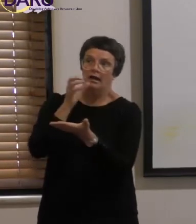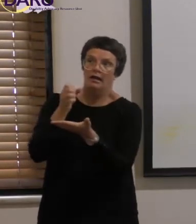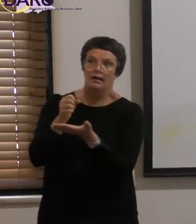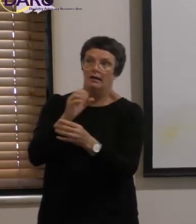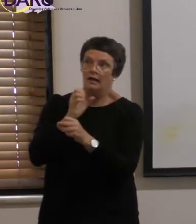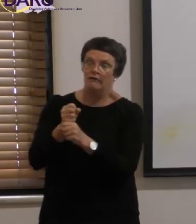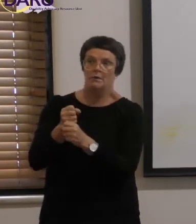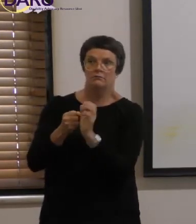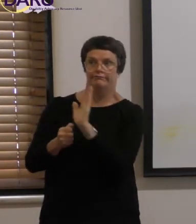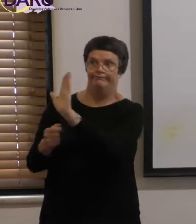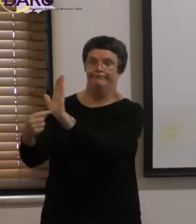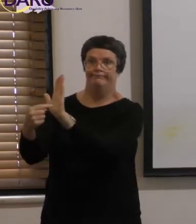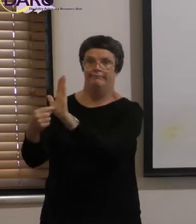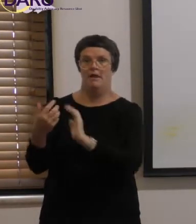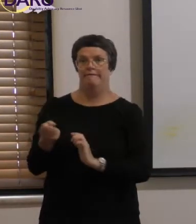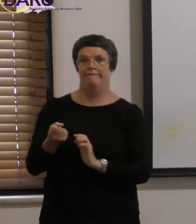But